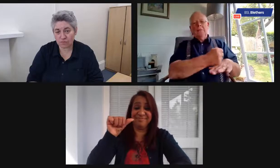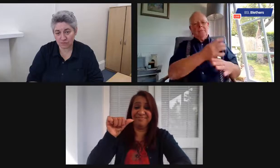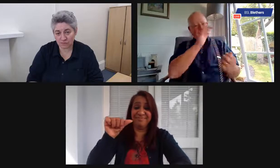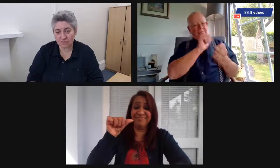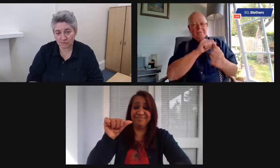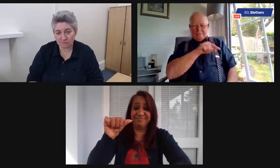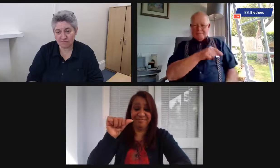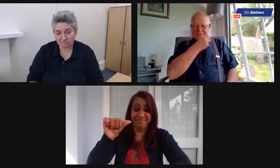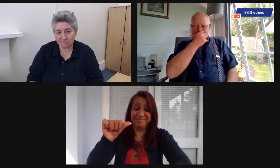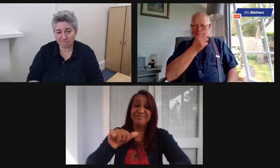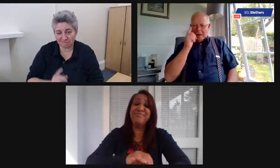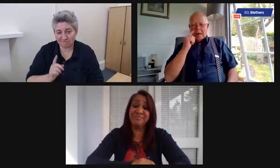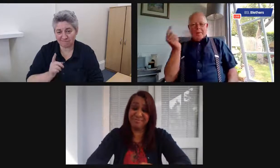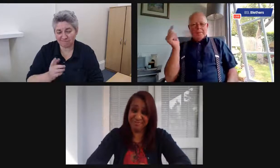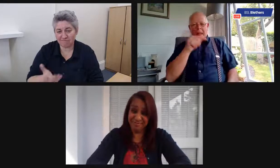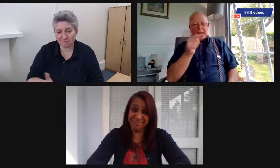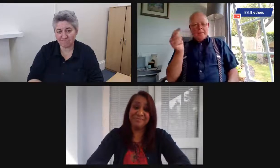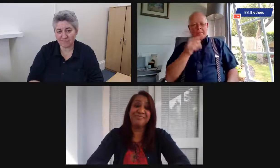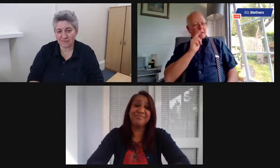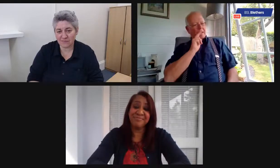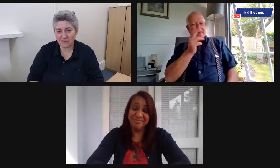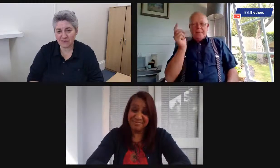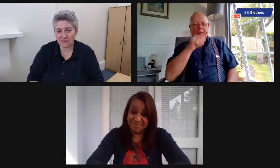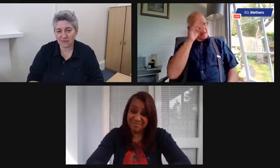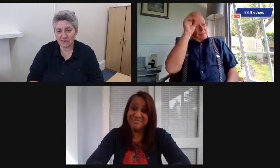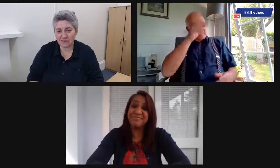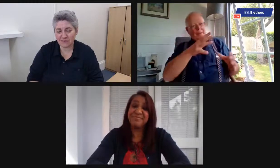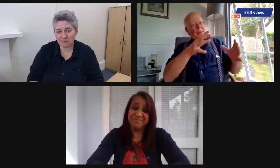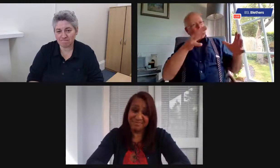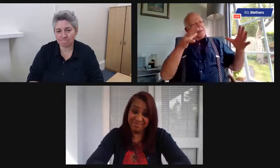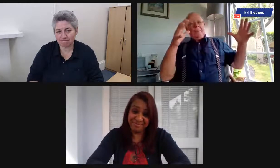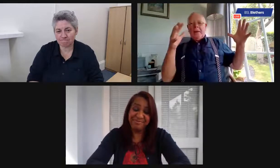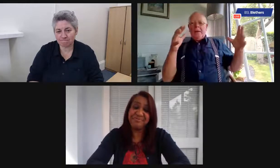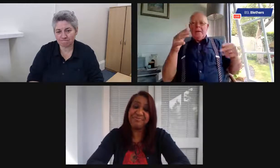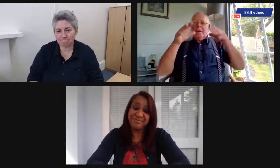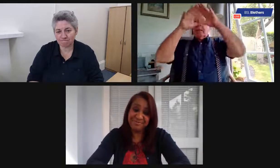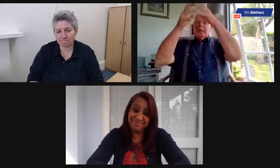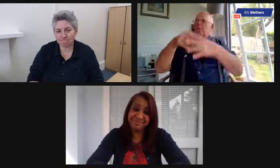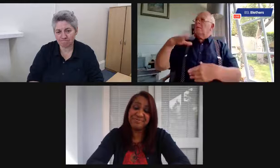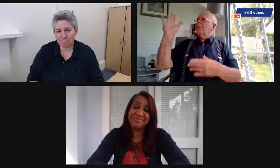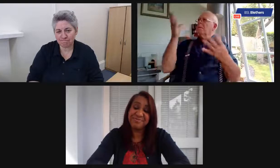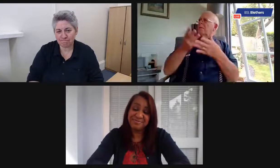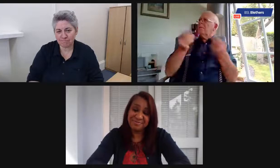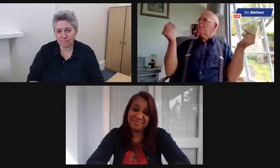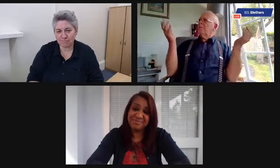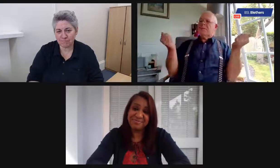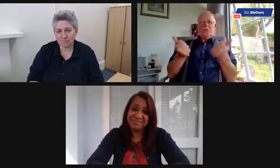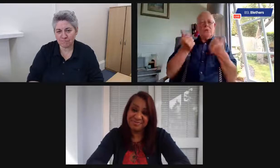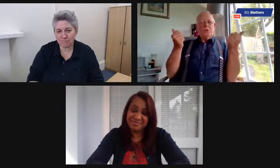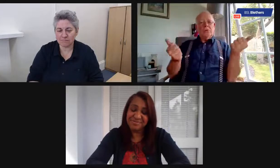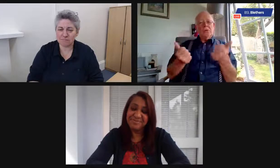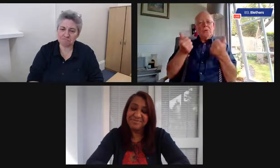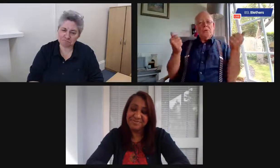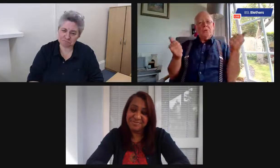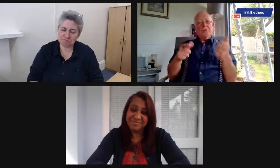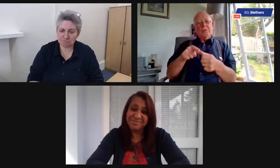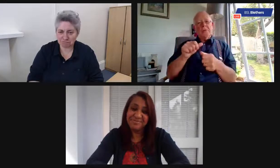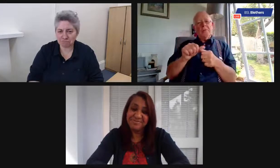that kind of thing, maybe the best way to remember someone is plant a tree because that's something you could come back to. The tree will go. A